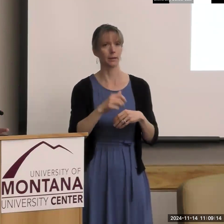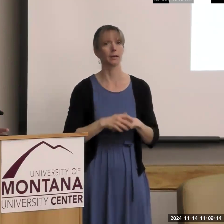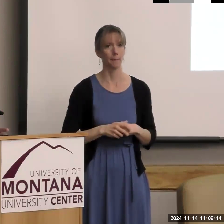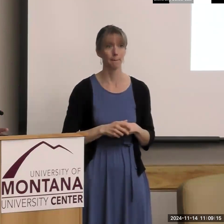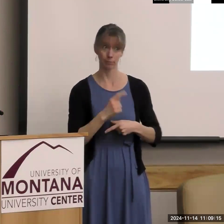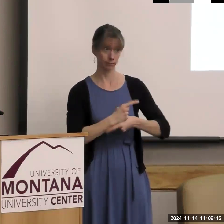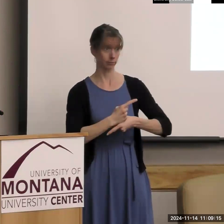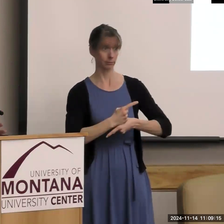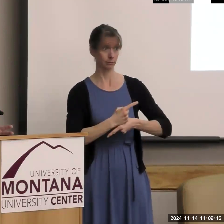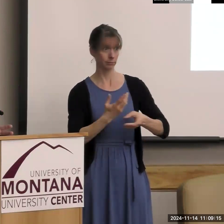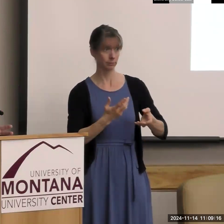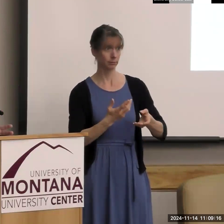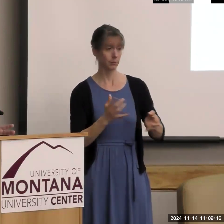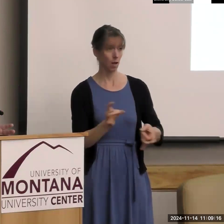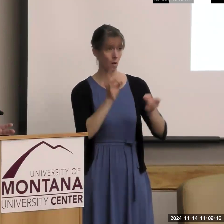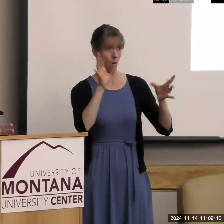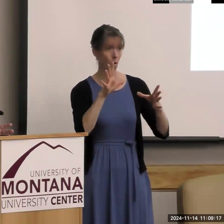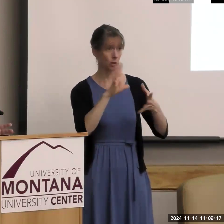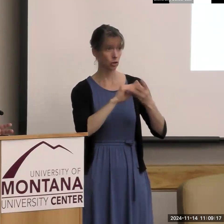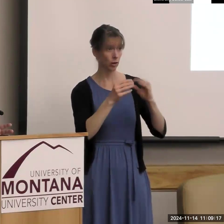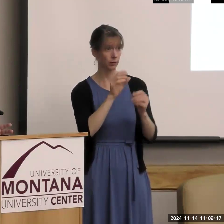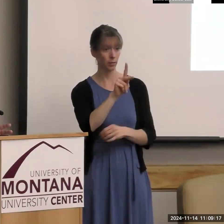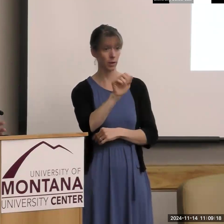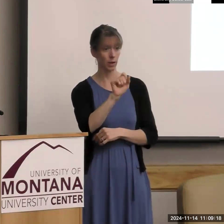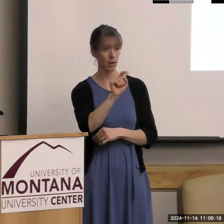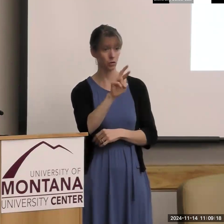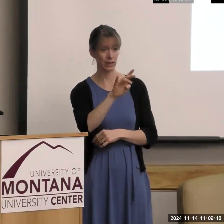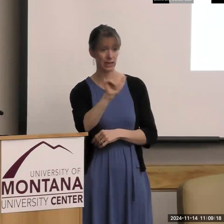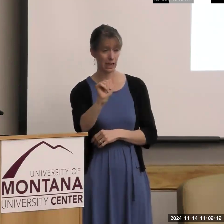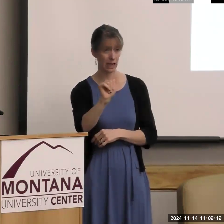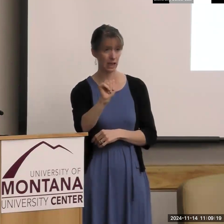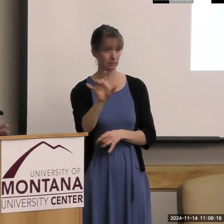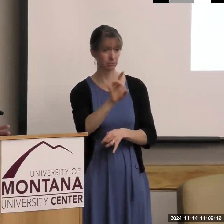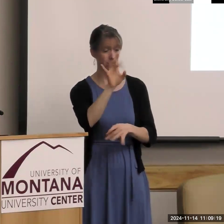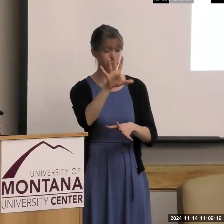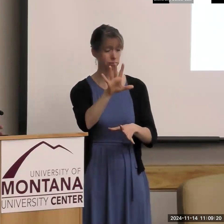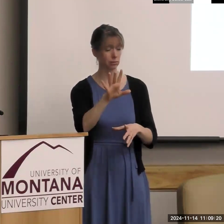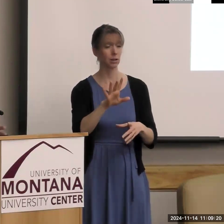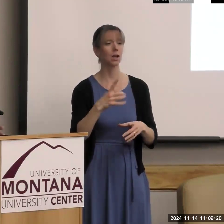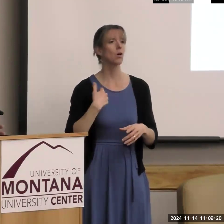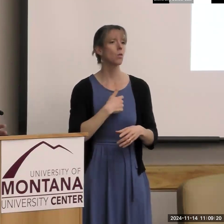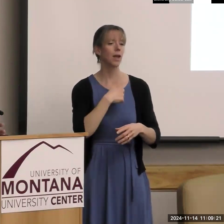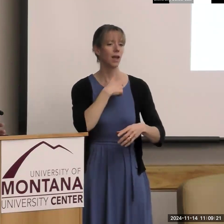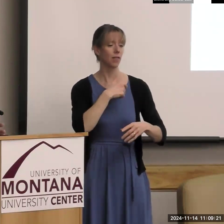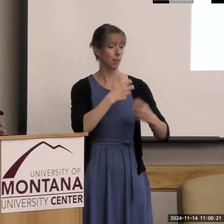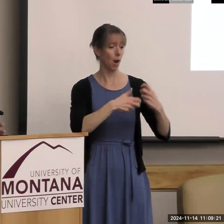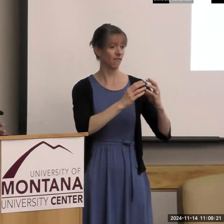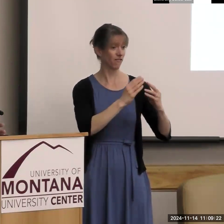right? Horror stories out of Katrina, right? We haven't fixed the problem